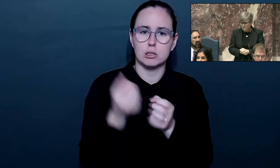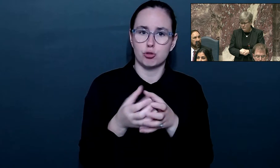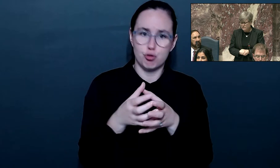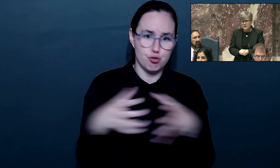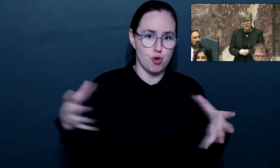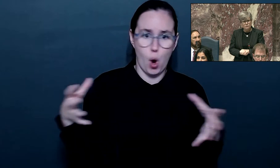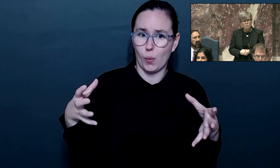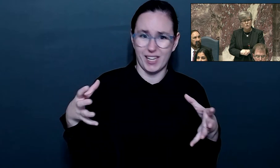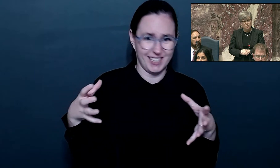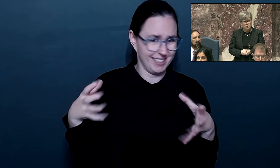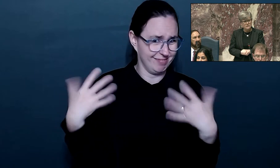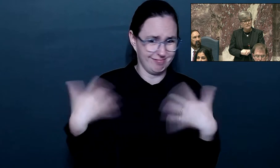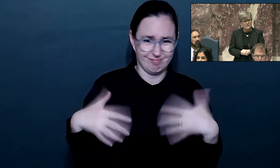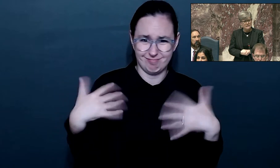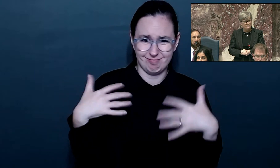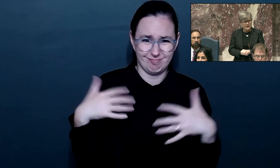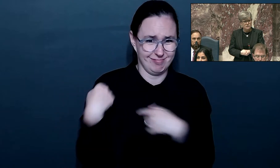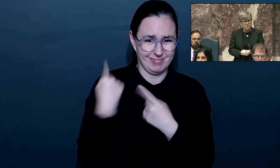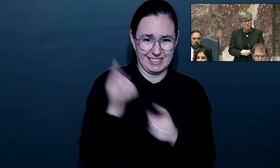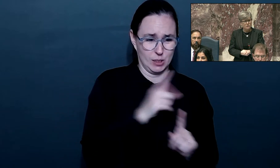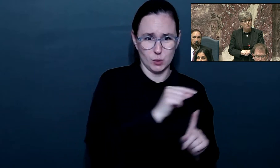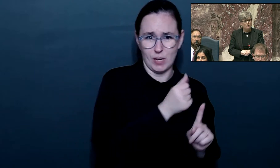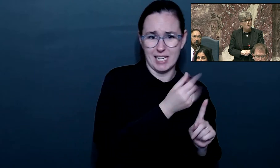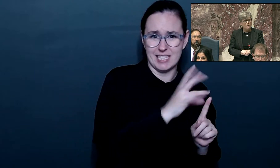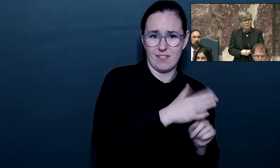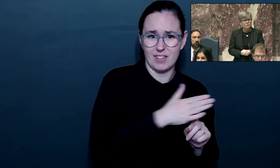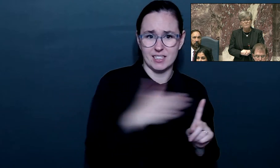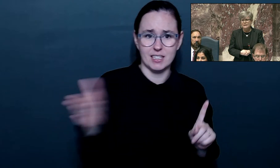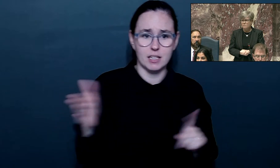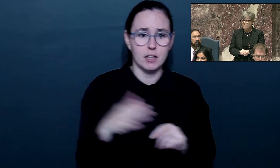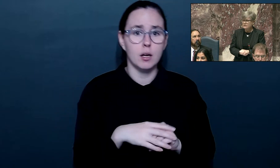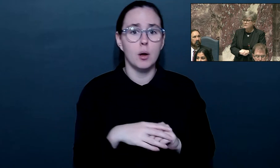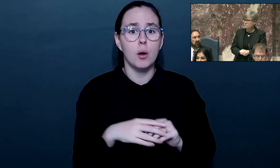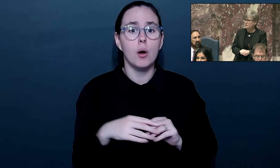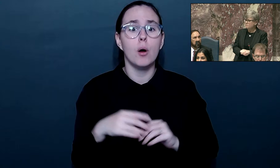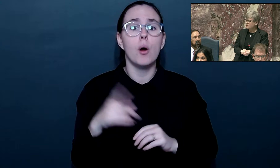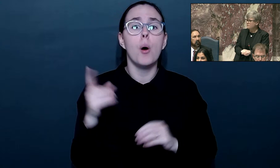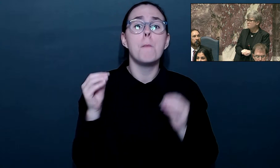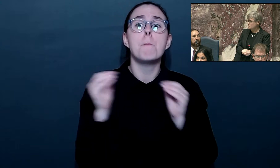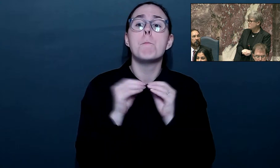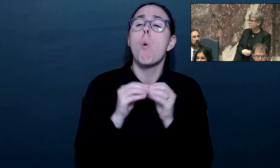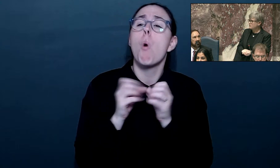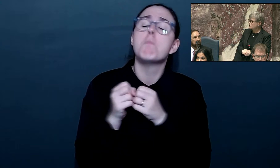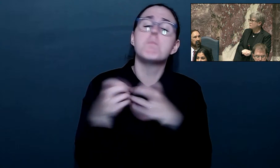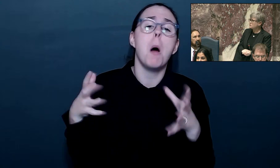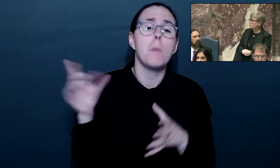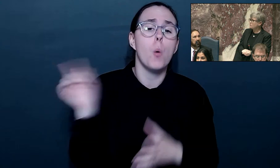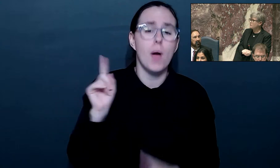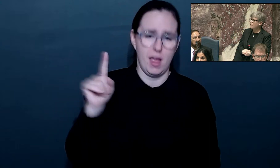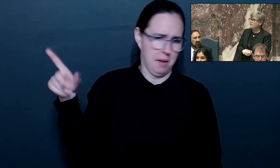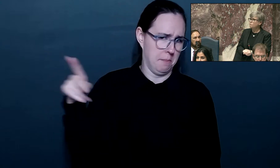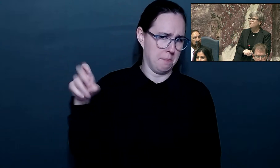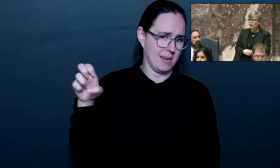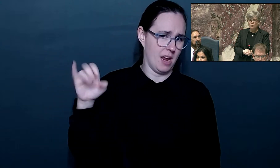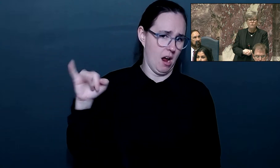added 1,500 more nurses in the last year alone. We've made commitments around a minimum nurse-to-patient ratio that we know